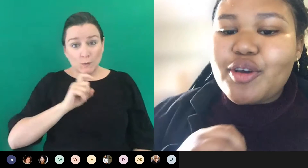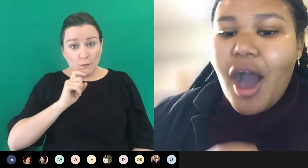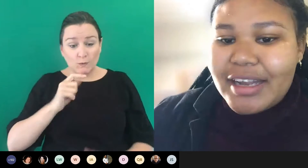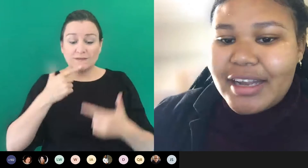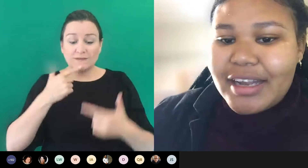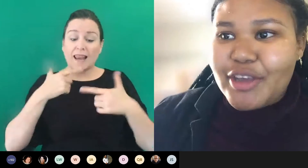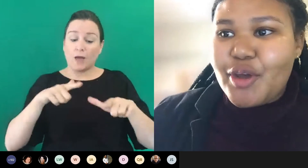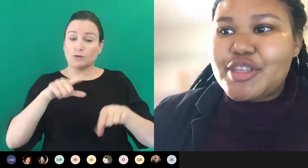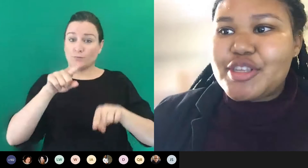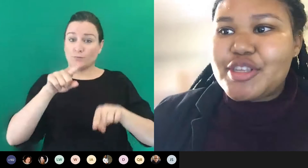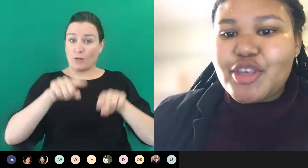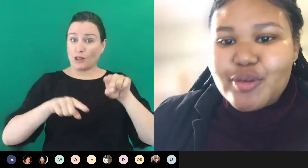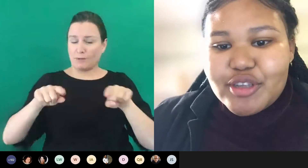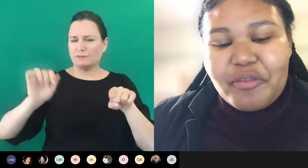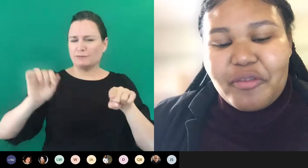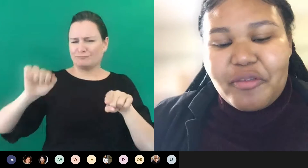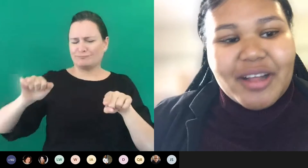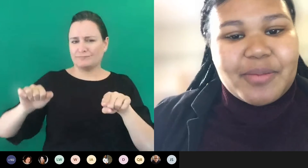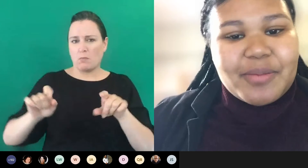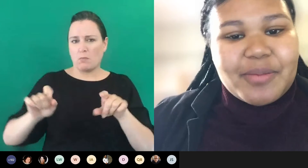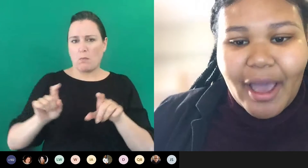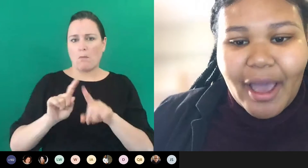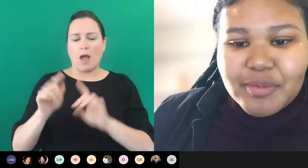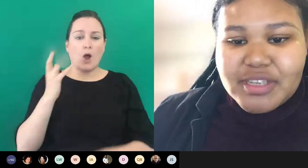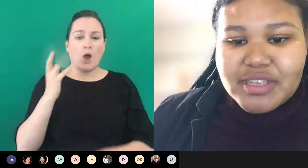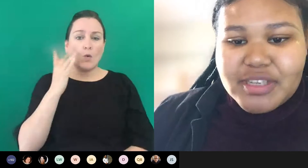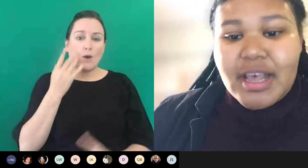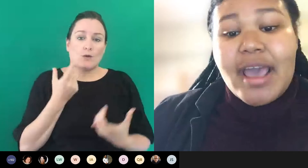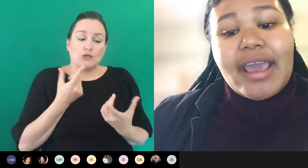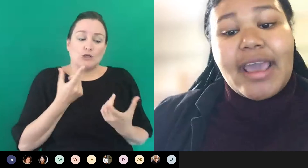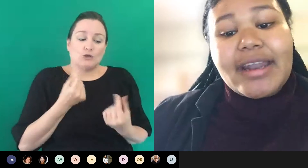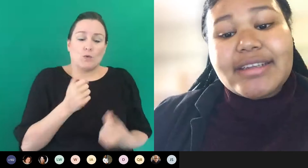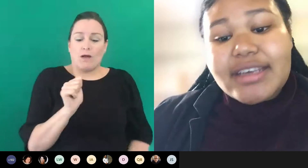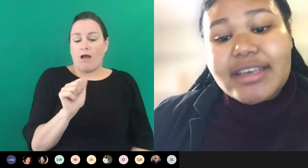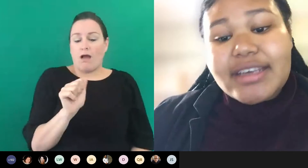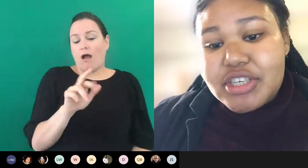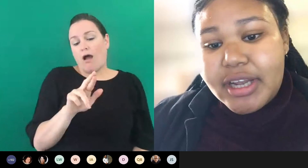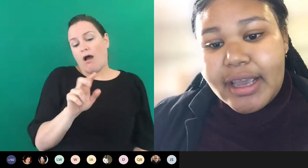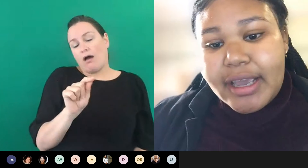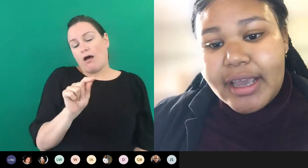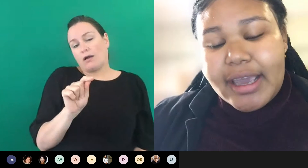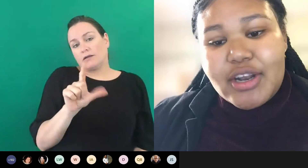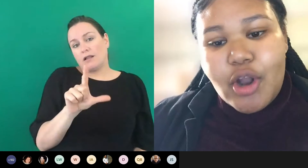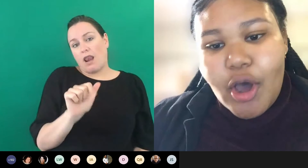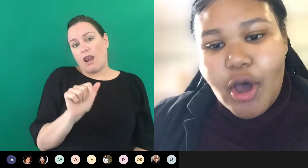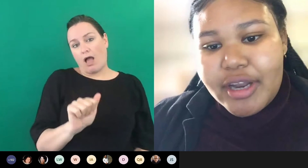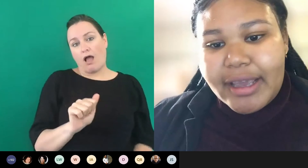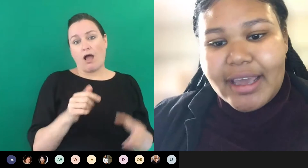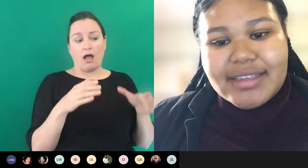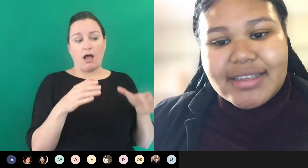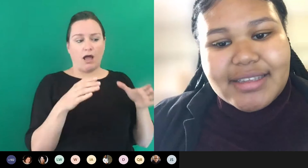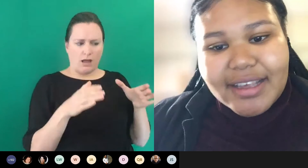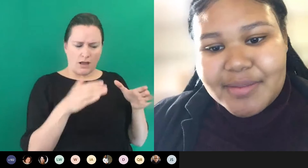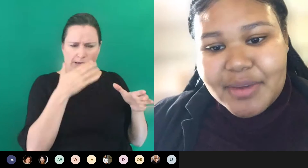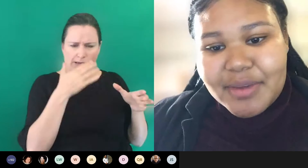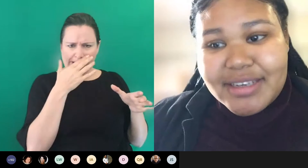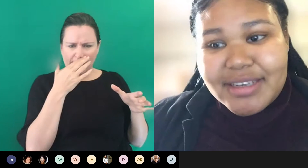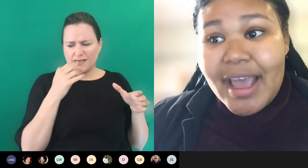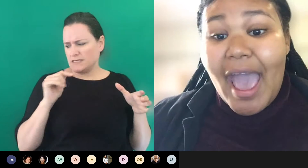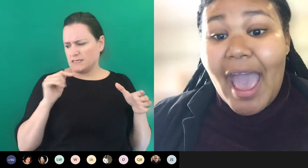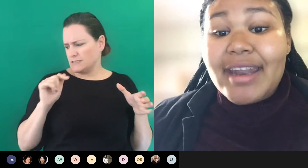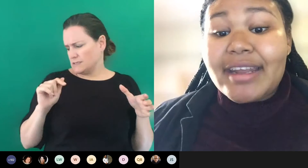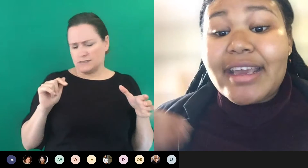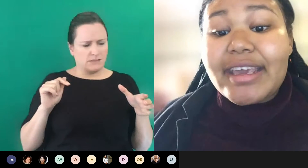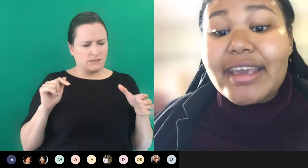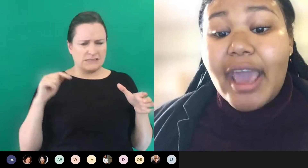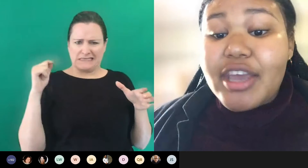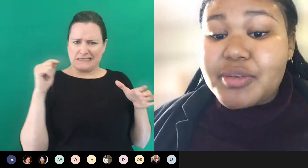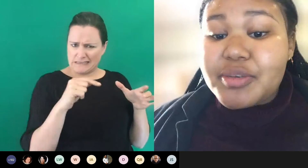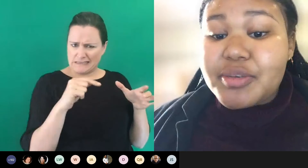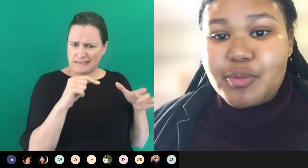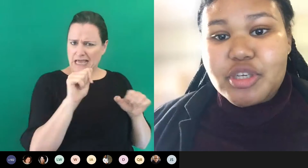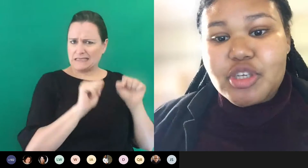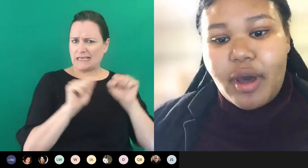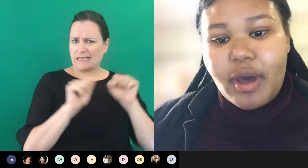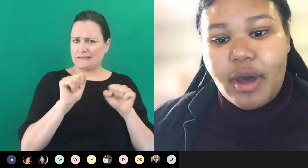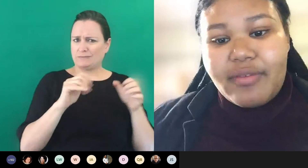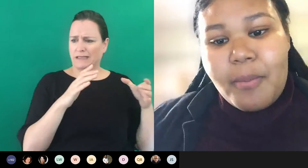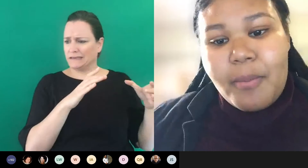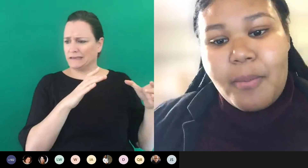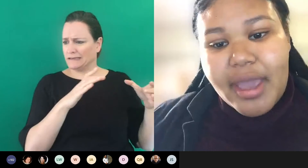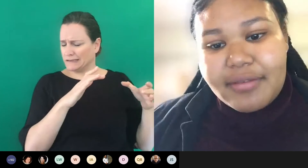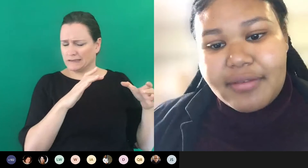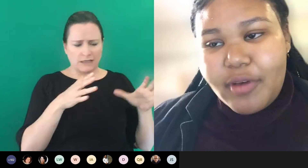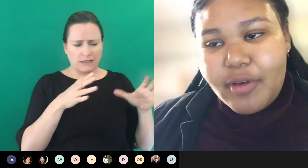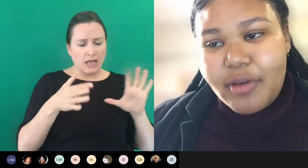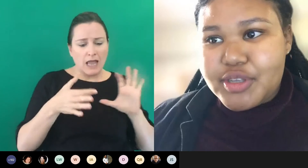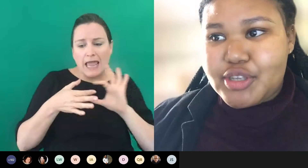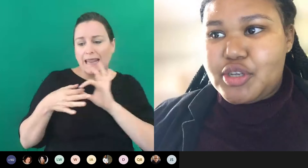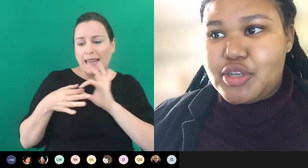to ARTLA, it's the use of multiple languages in teaching, in learning, in assessment, and in engagement, which is one of